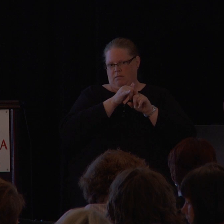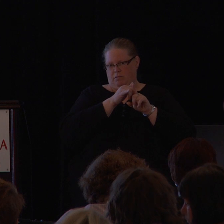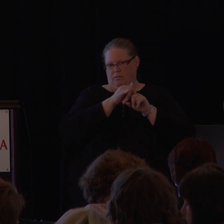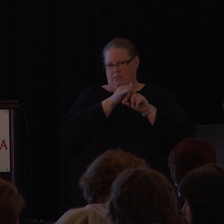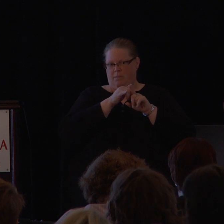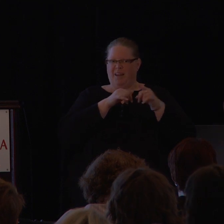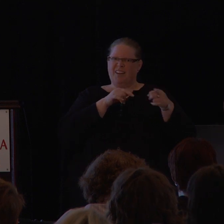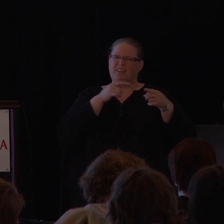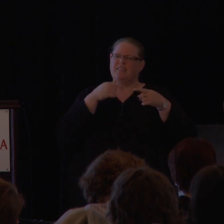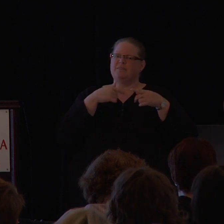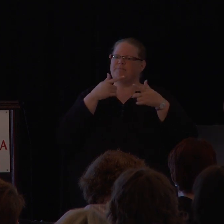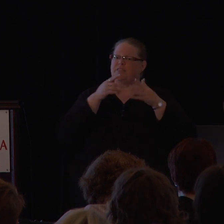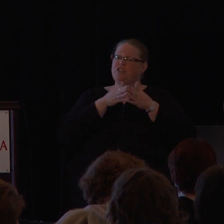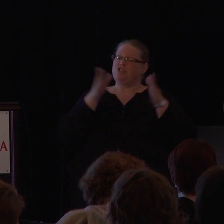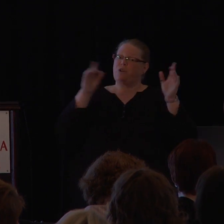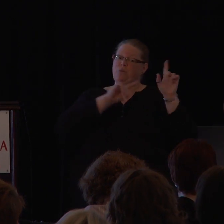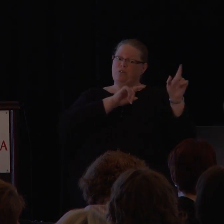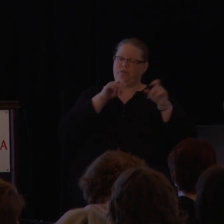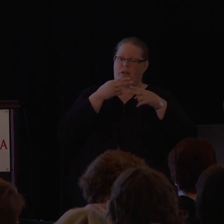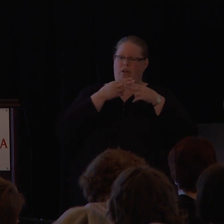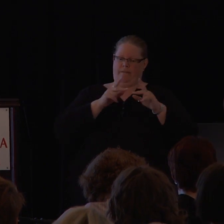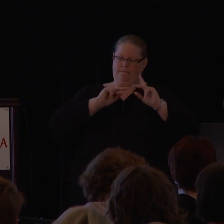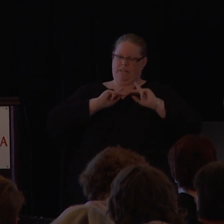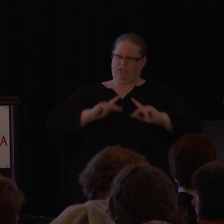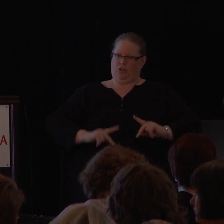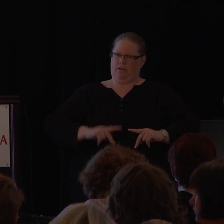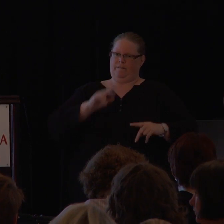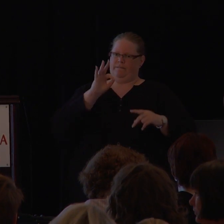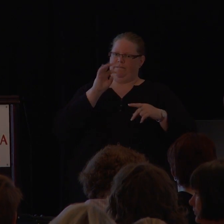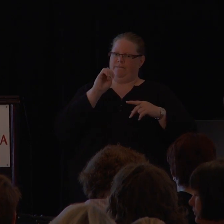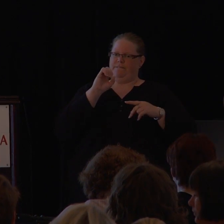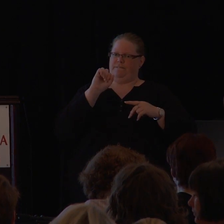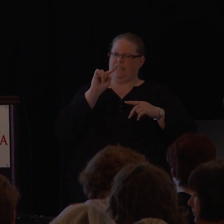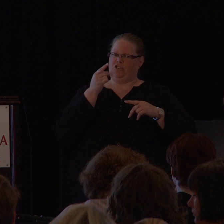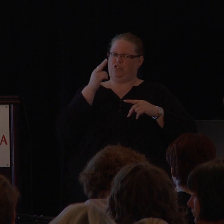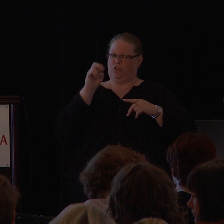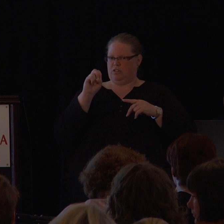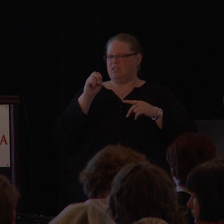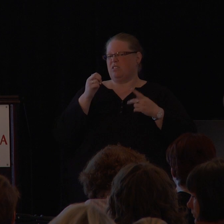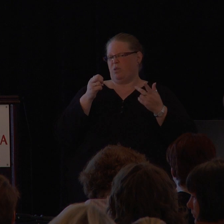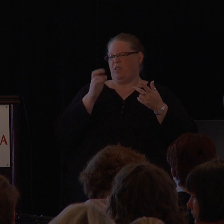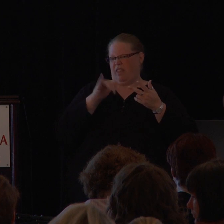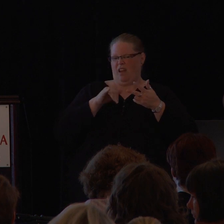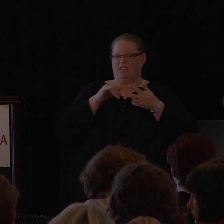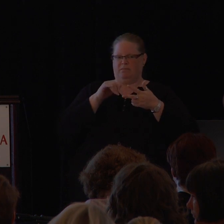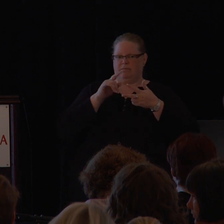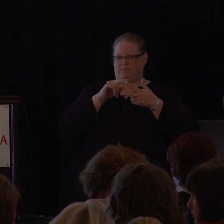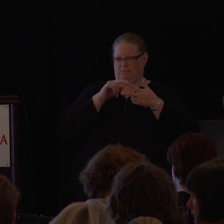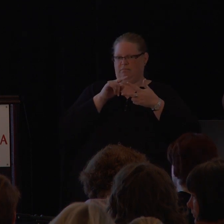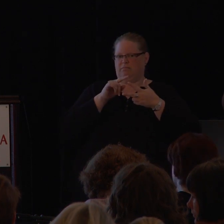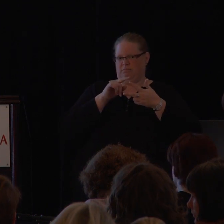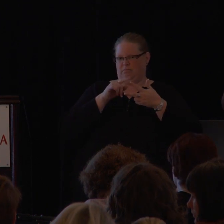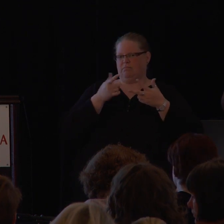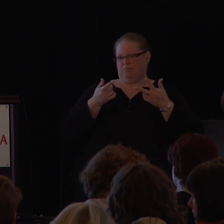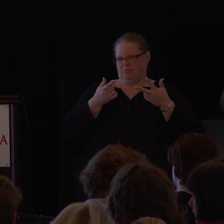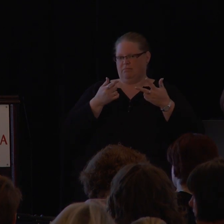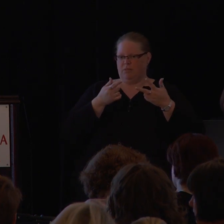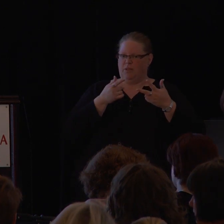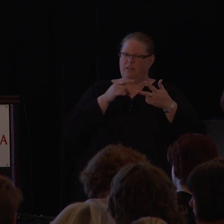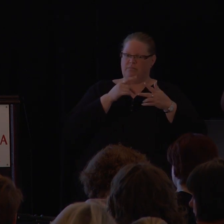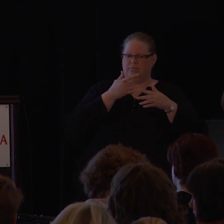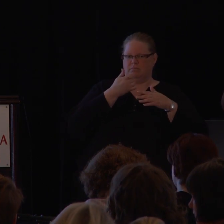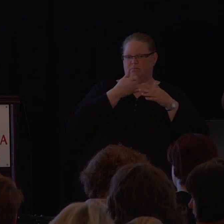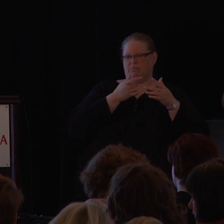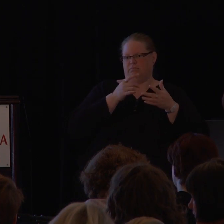physical features, whatever that might be. So that's obviously a human rights related category as well. And then thirdly, personal